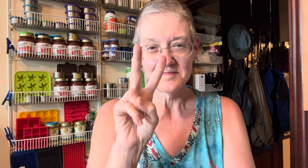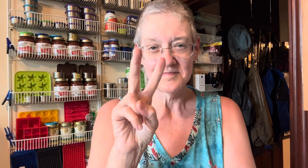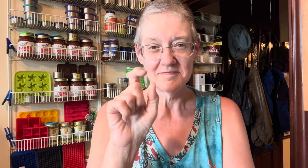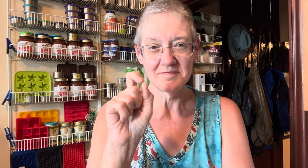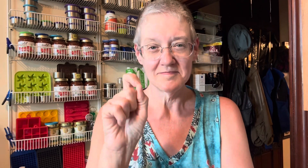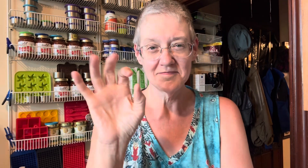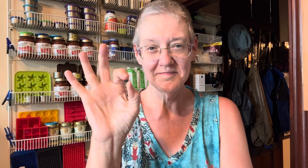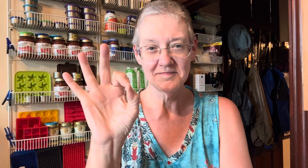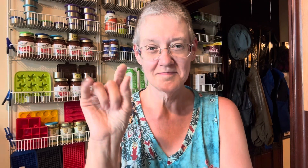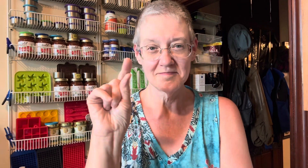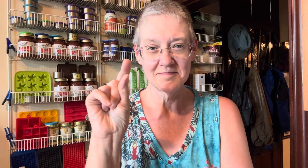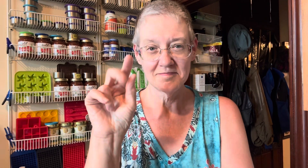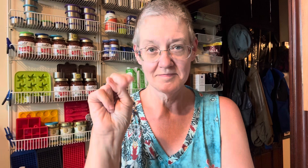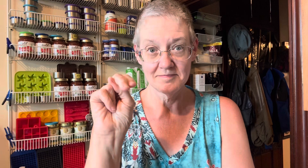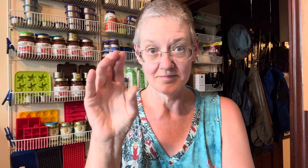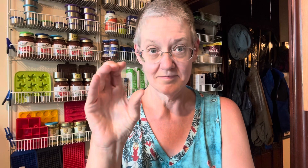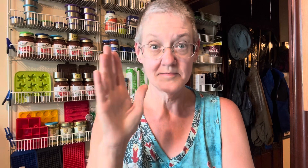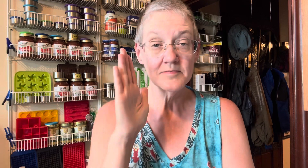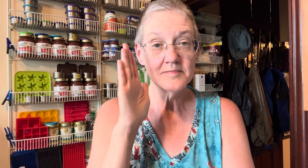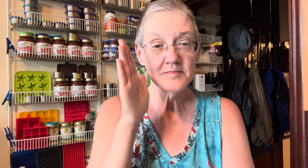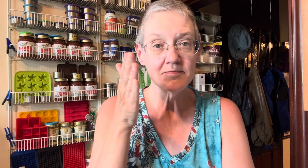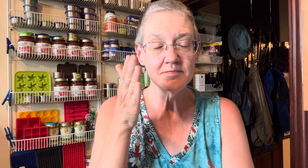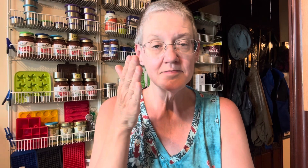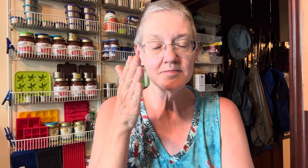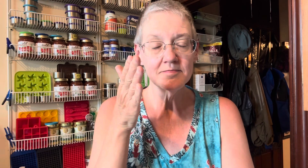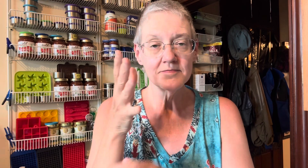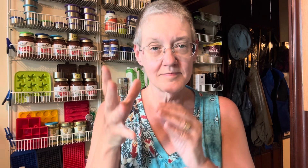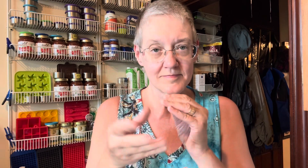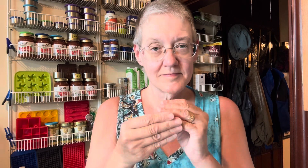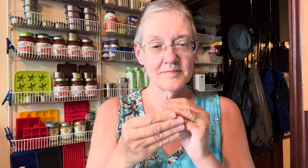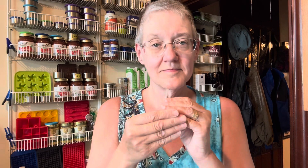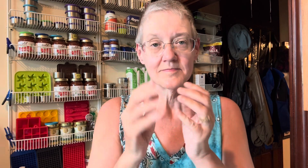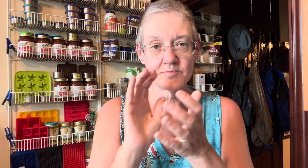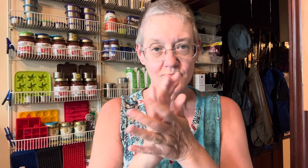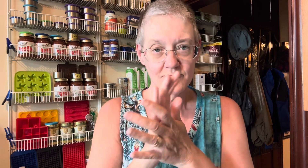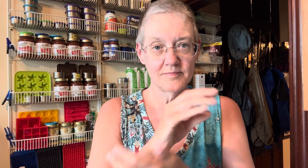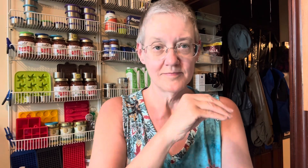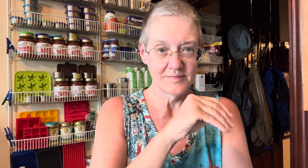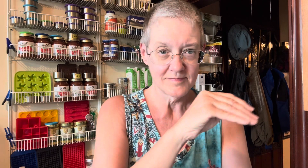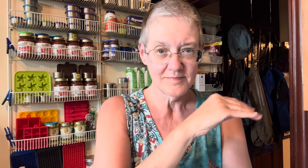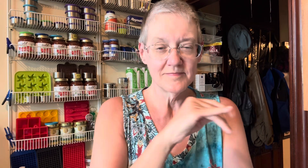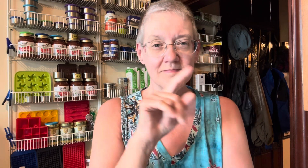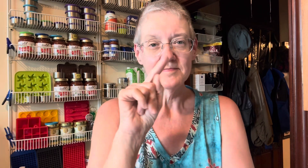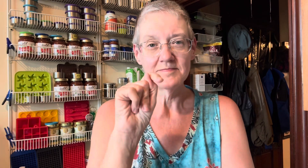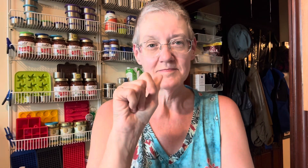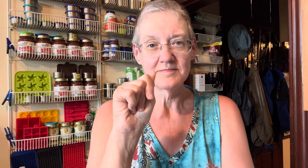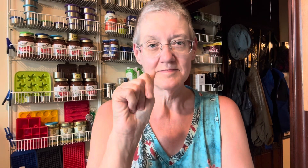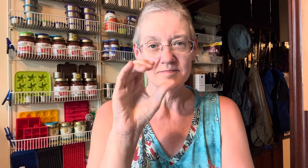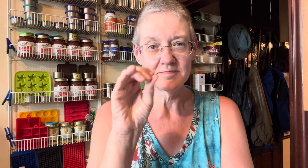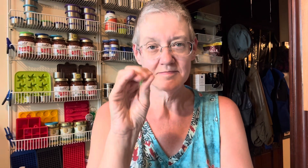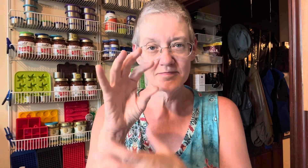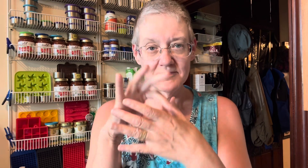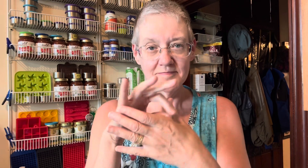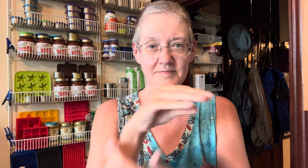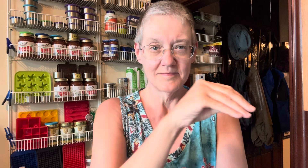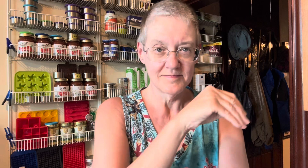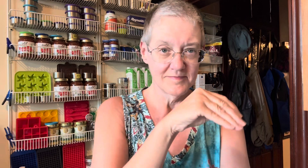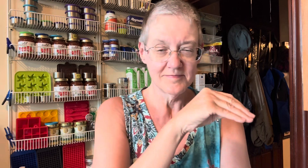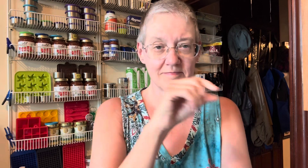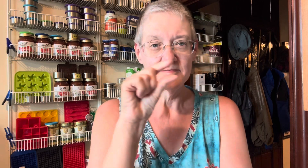Altogether, 2.9 grams of net carbs. I will add the extra cheese, the